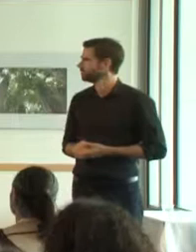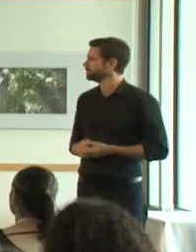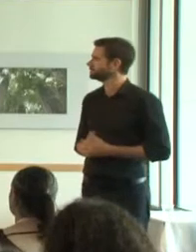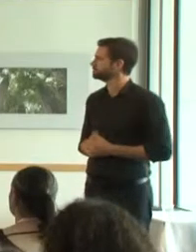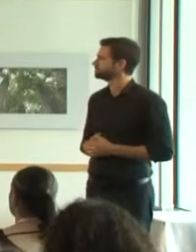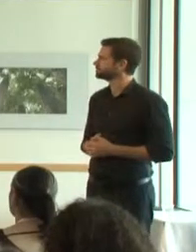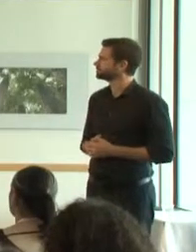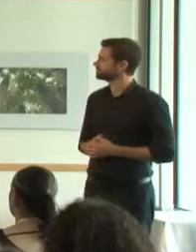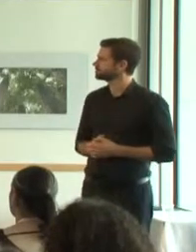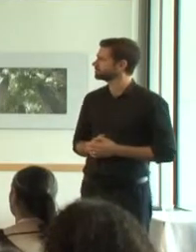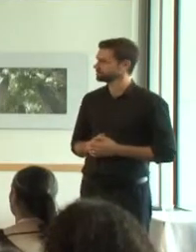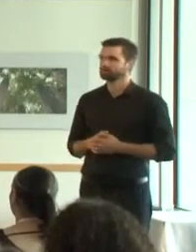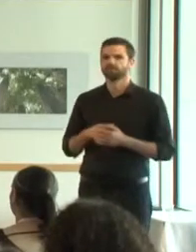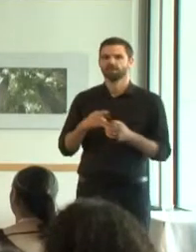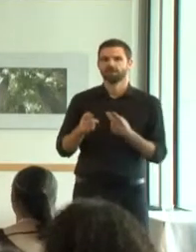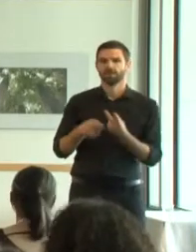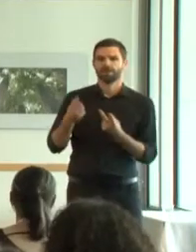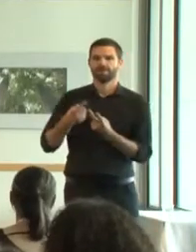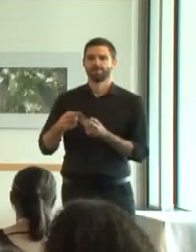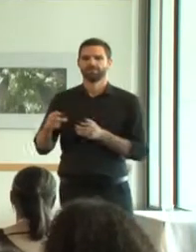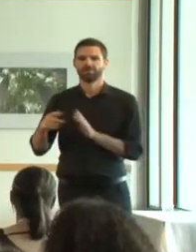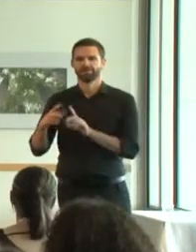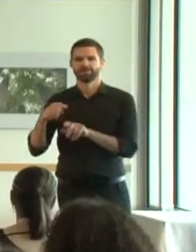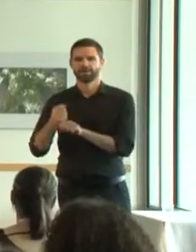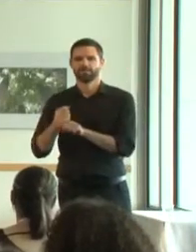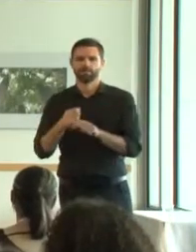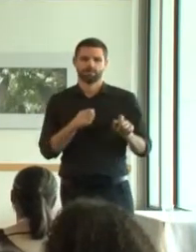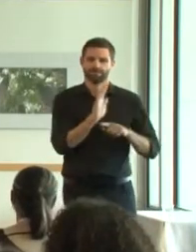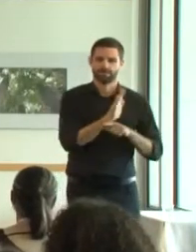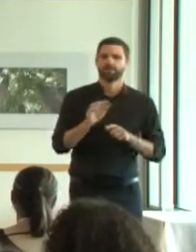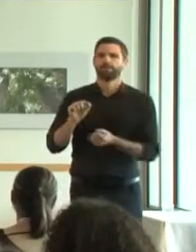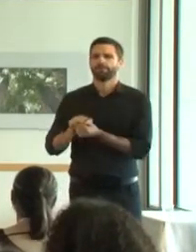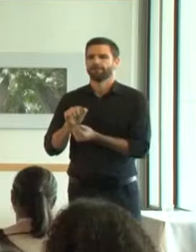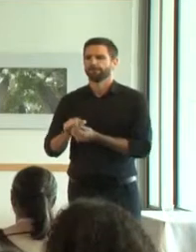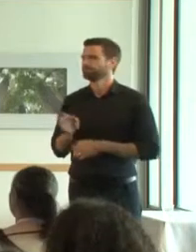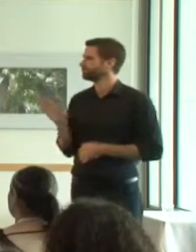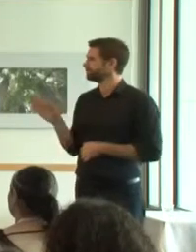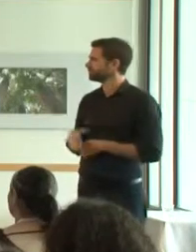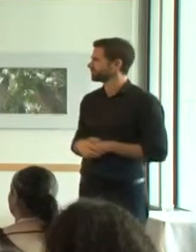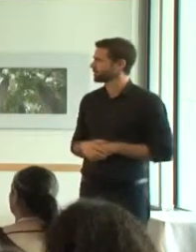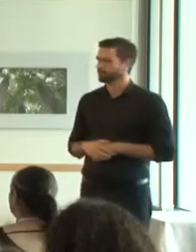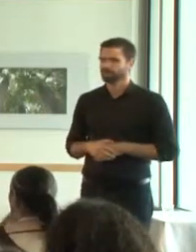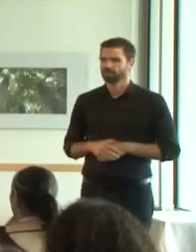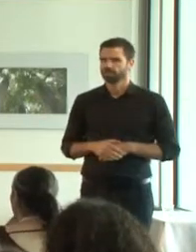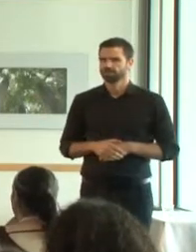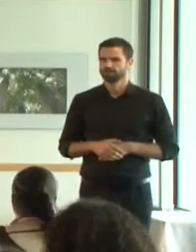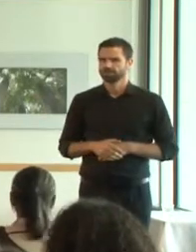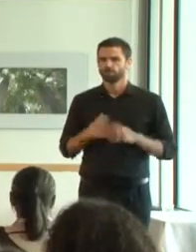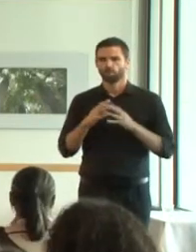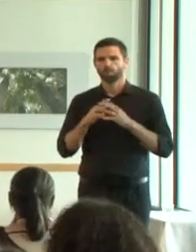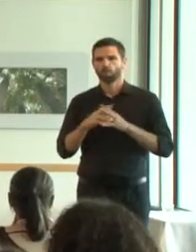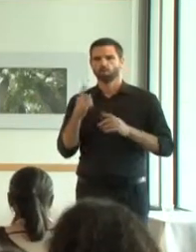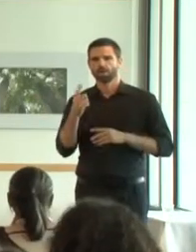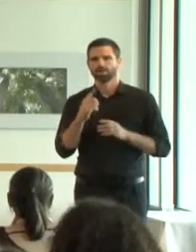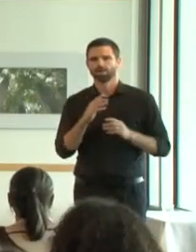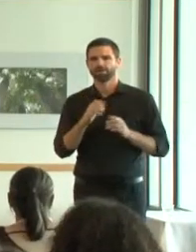So we take you to our second example in paper. These are the World War I New Zealand Defence Force files, or the NDFs